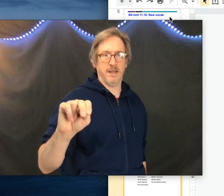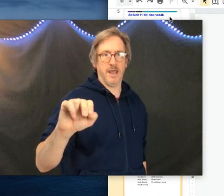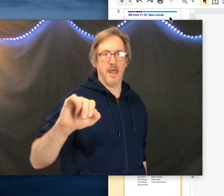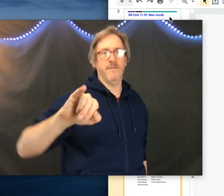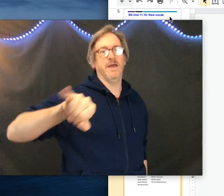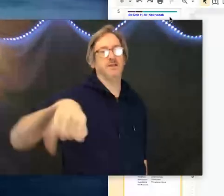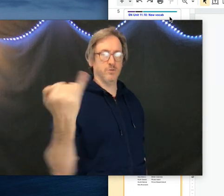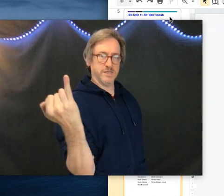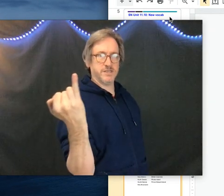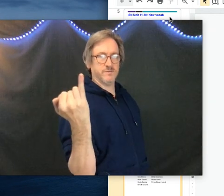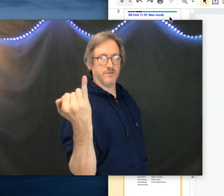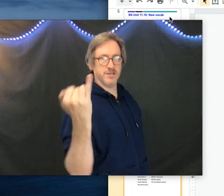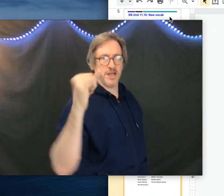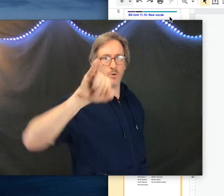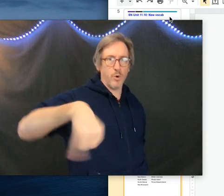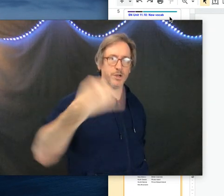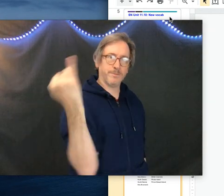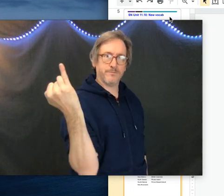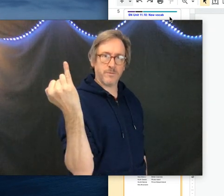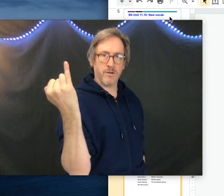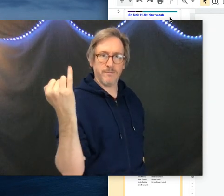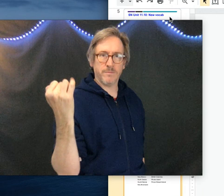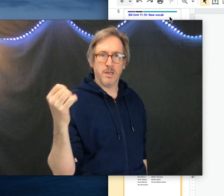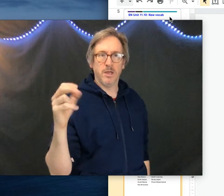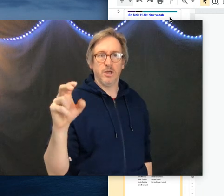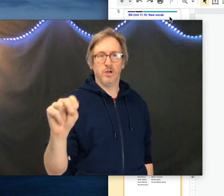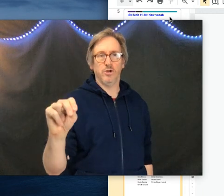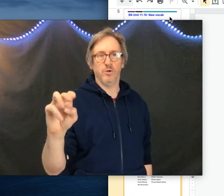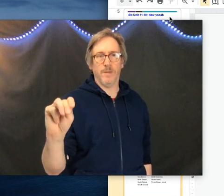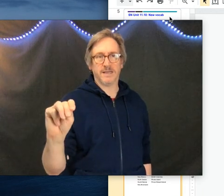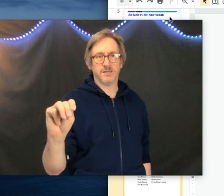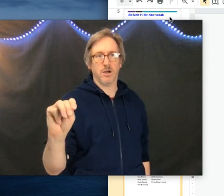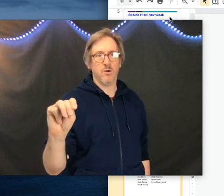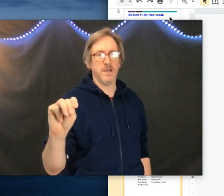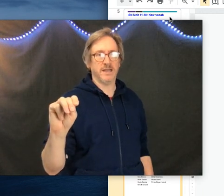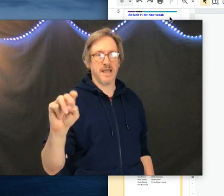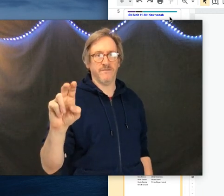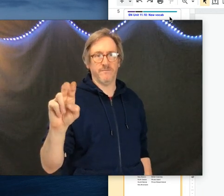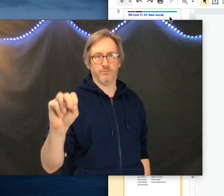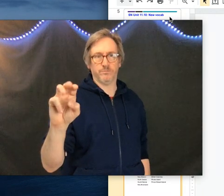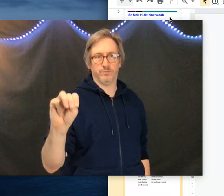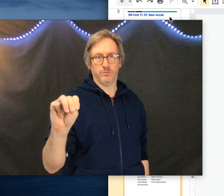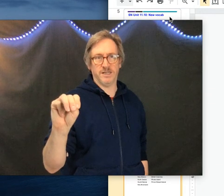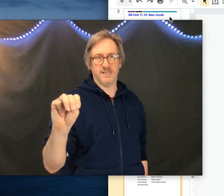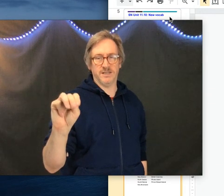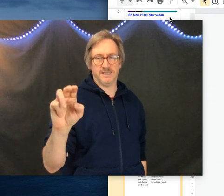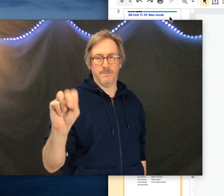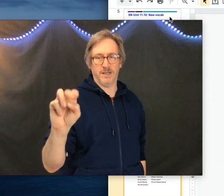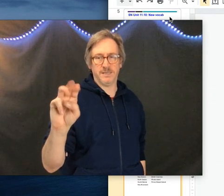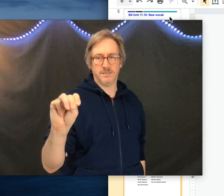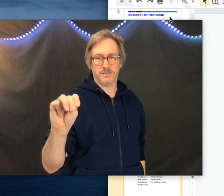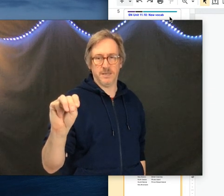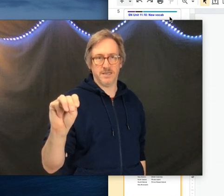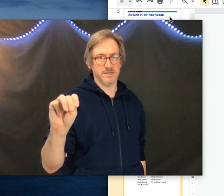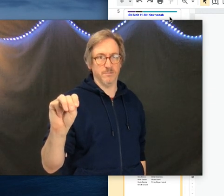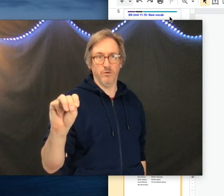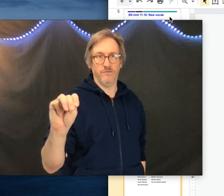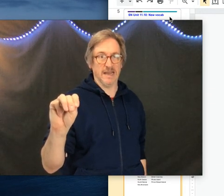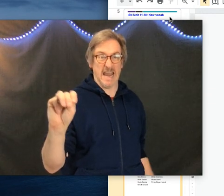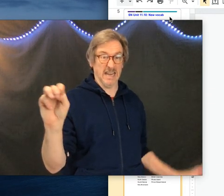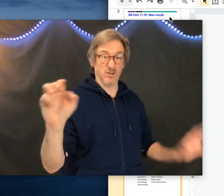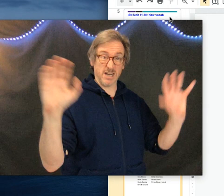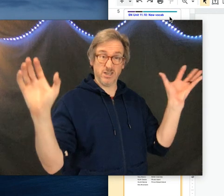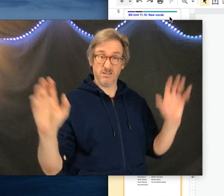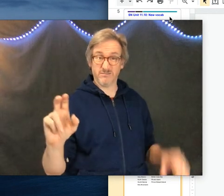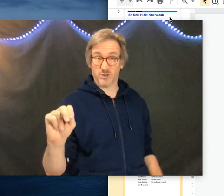the N, and then twists for the J. Right? New Mexico, it's in the same place. It doesn't move